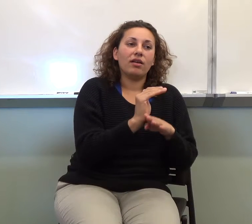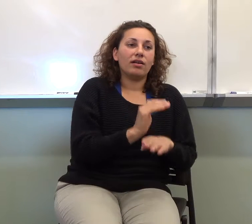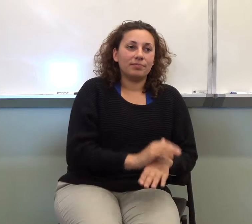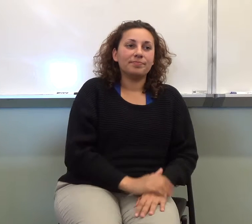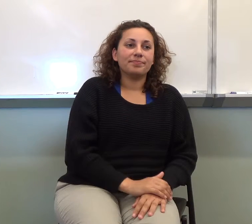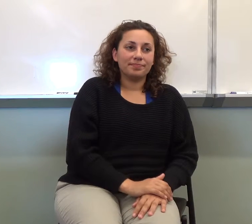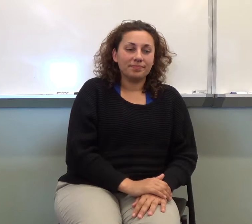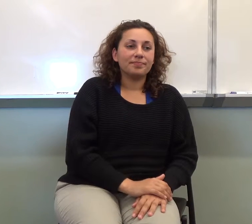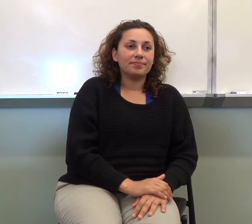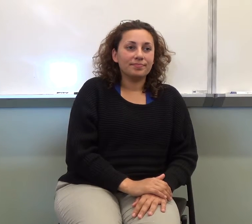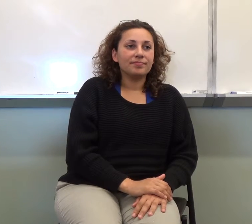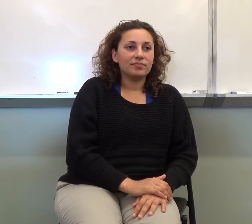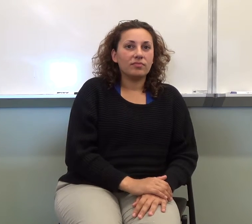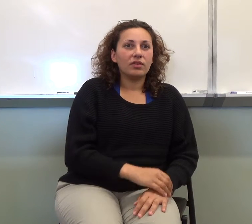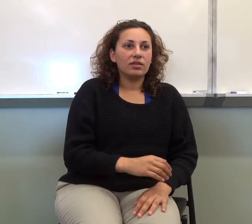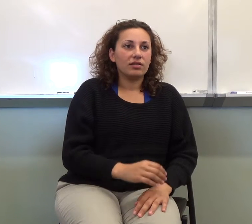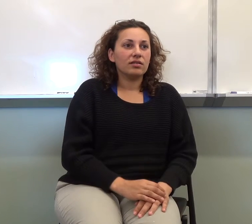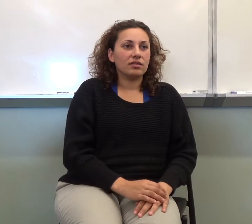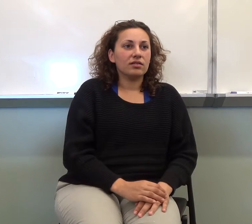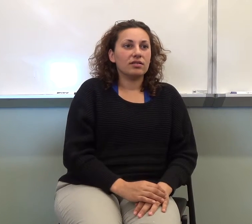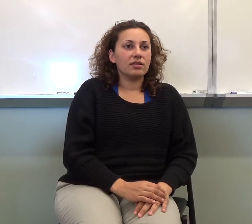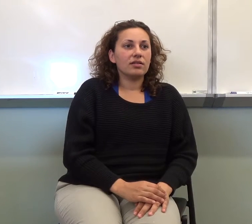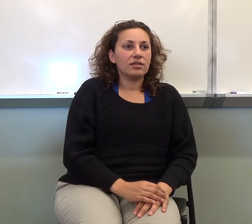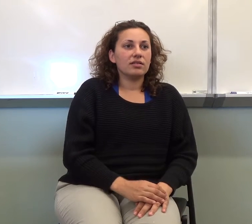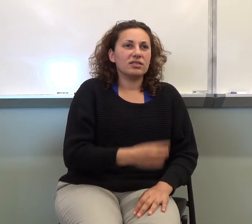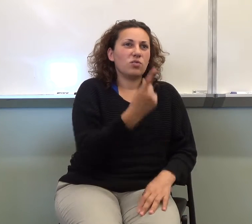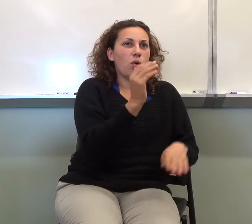convert that into a decimal if you want. And 11ths also are